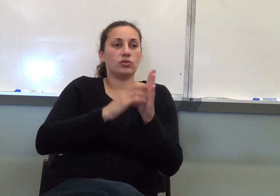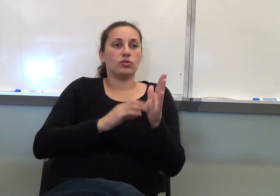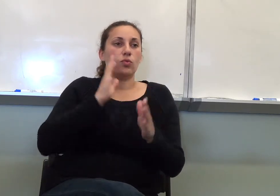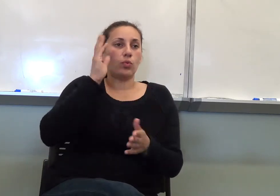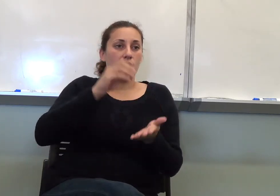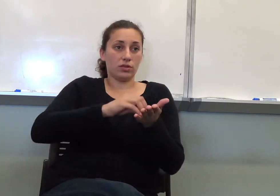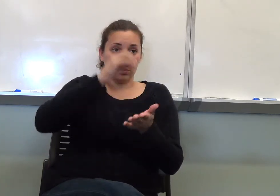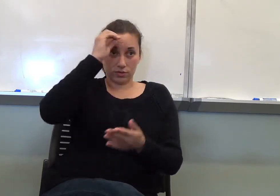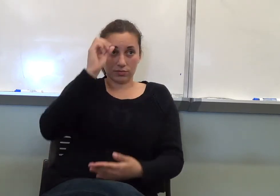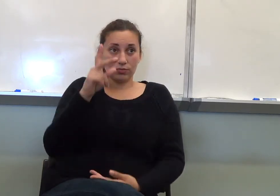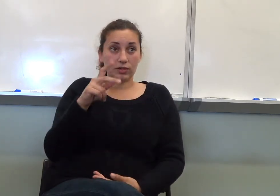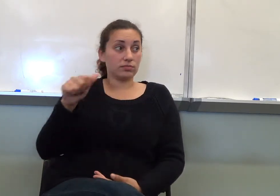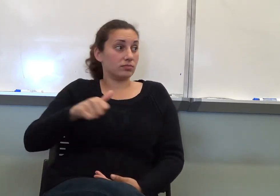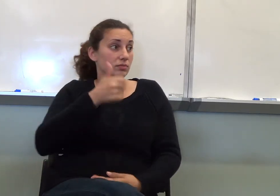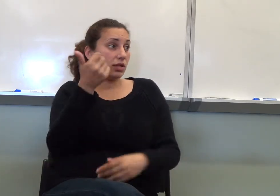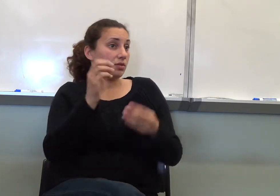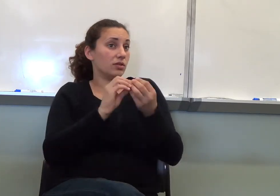into. Anything else with these?